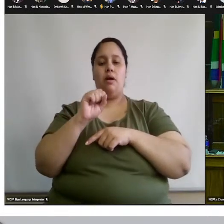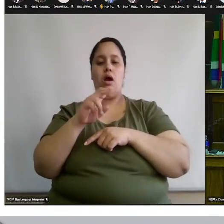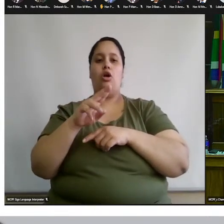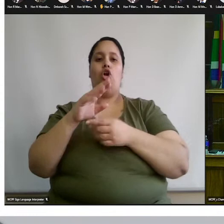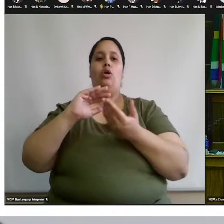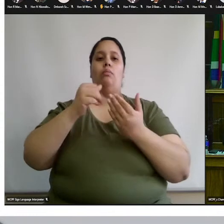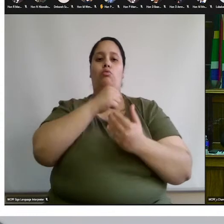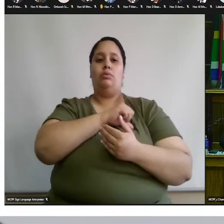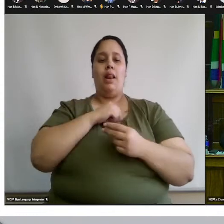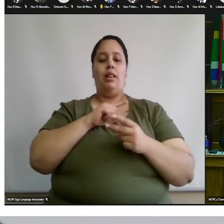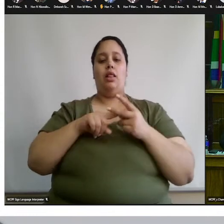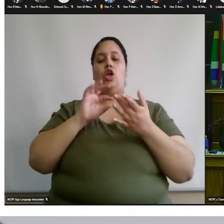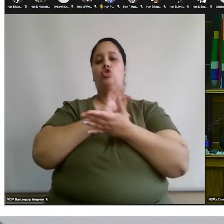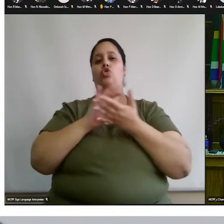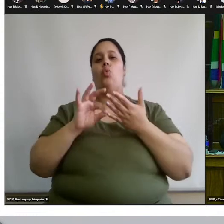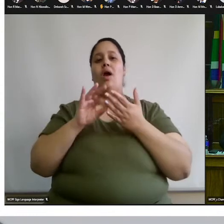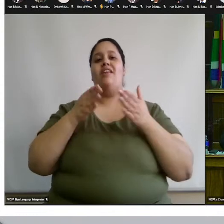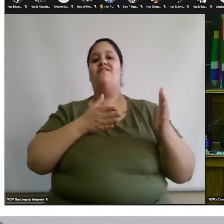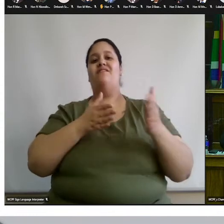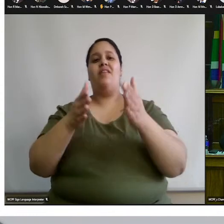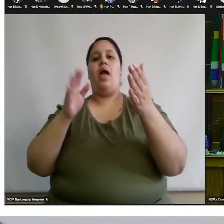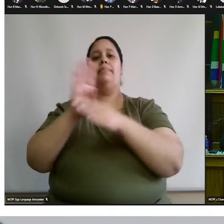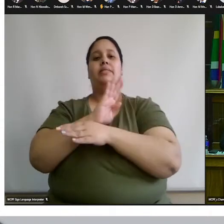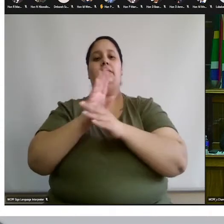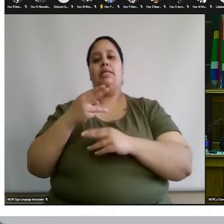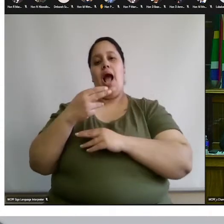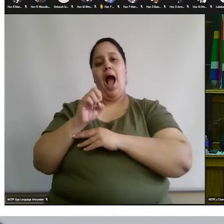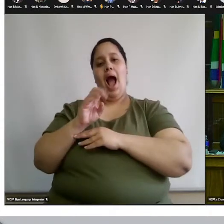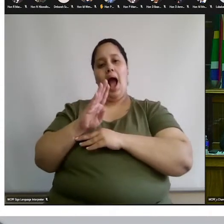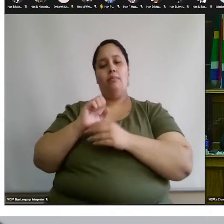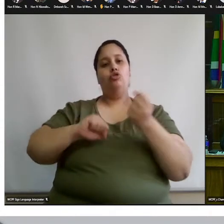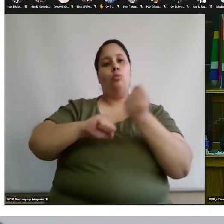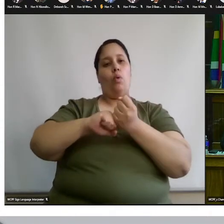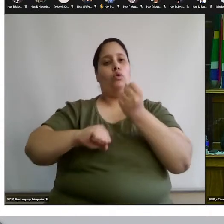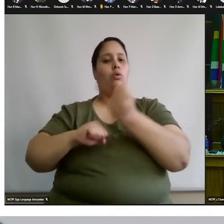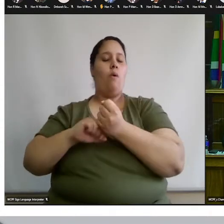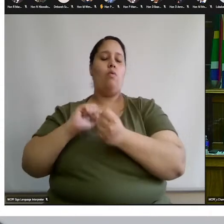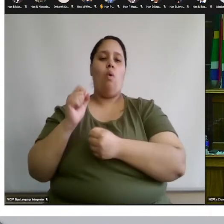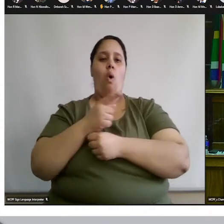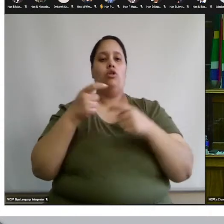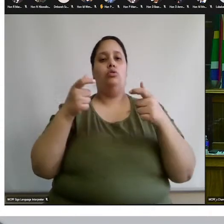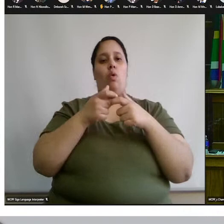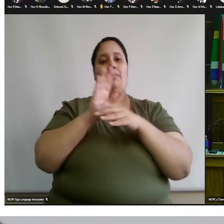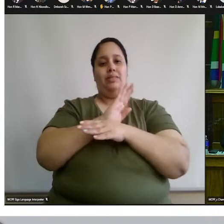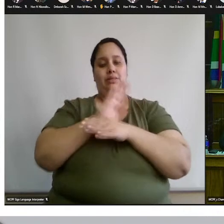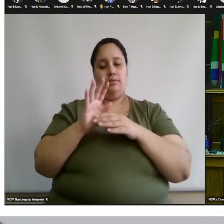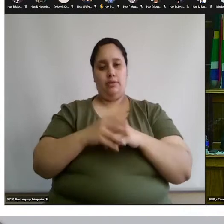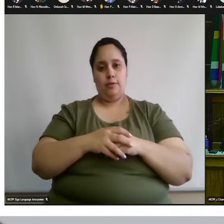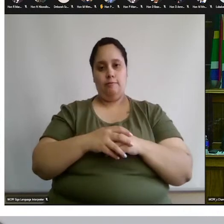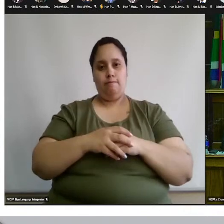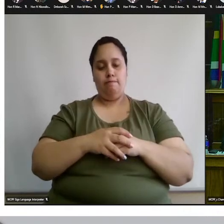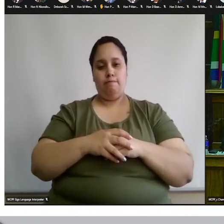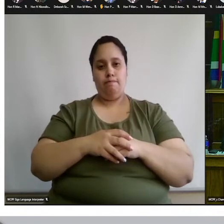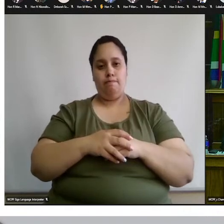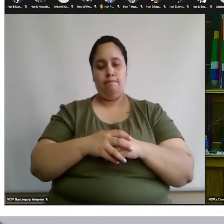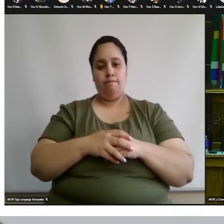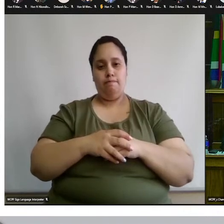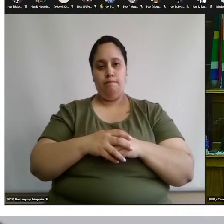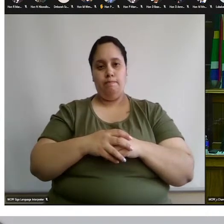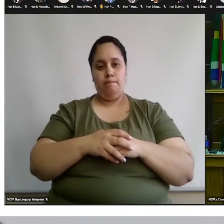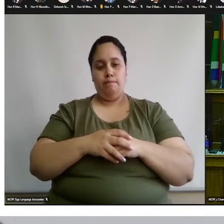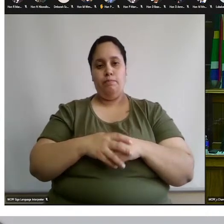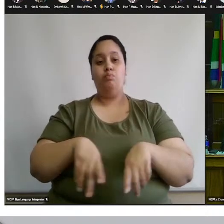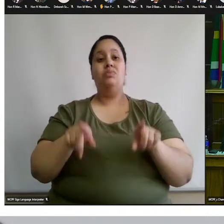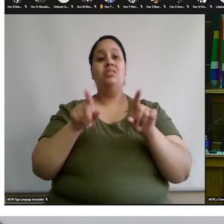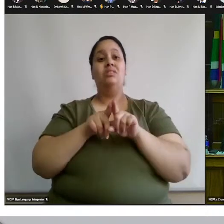Skoonvlei Business Hub, all supporting small businesses. And of course, I also drew